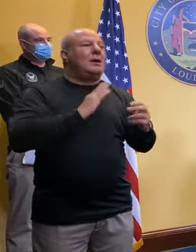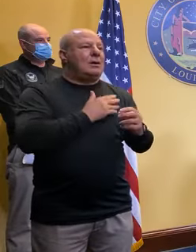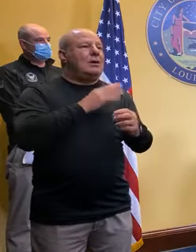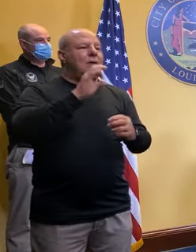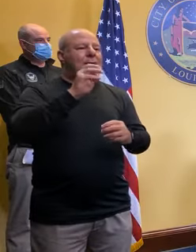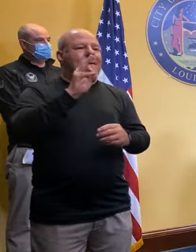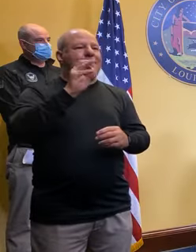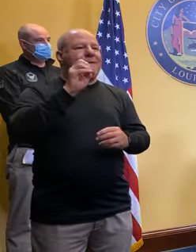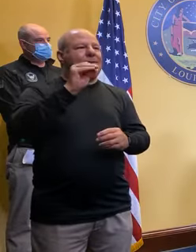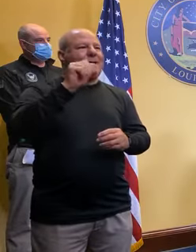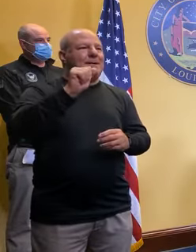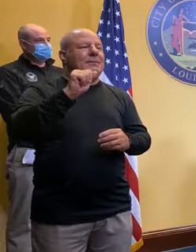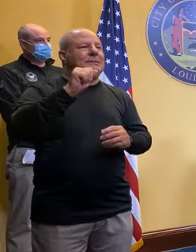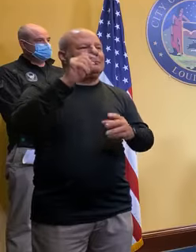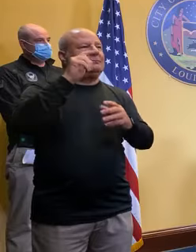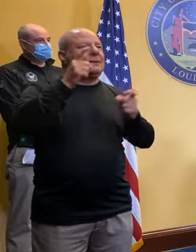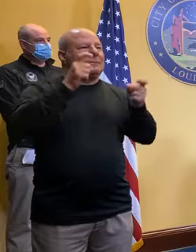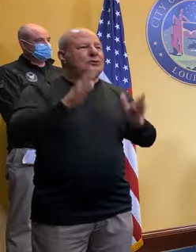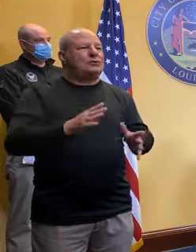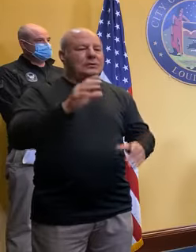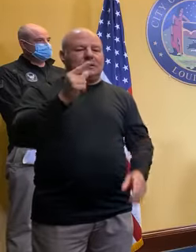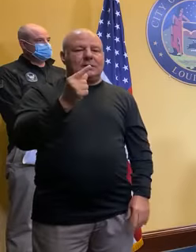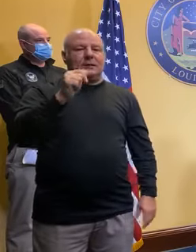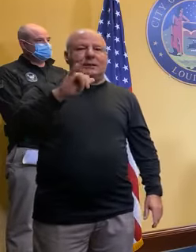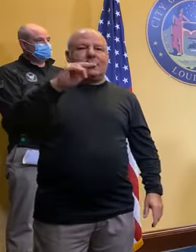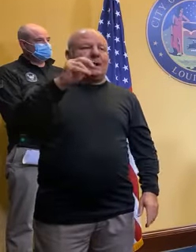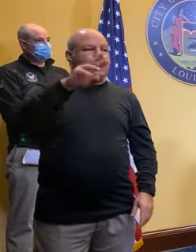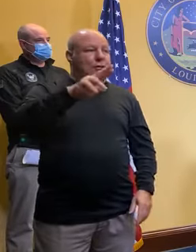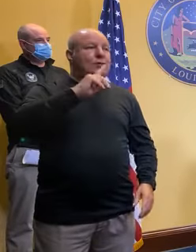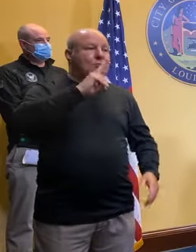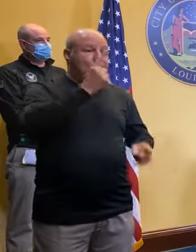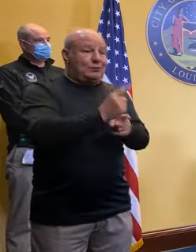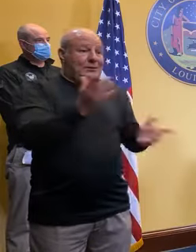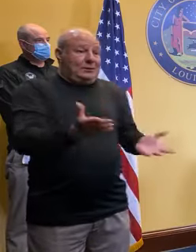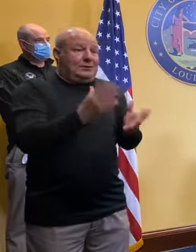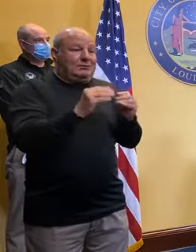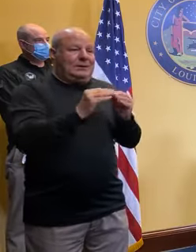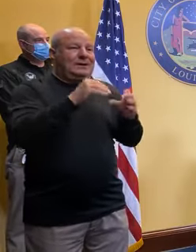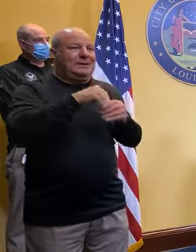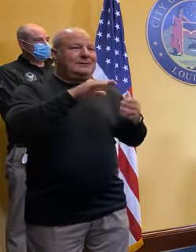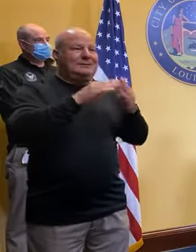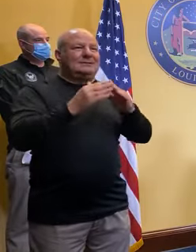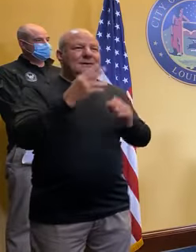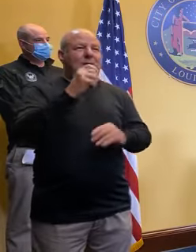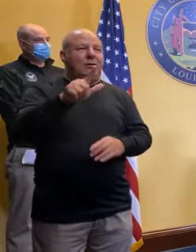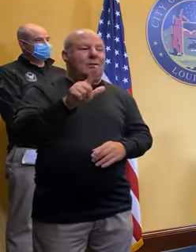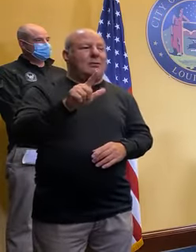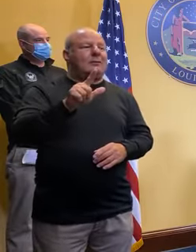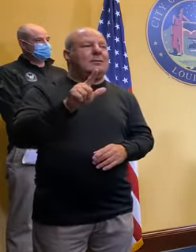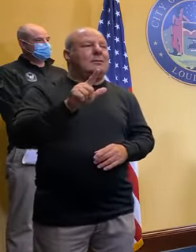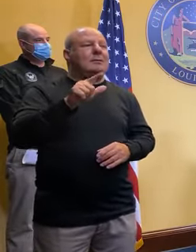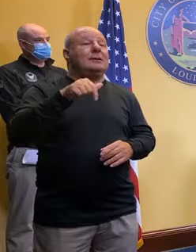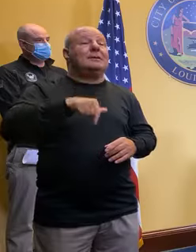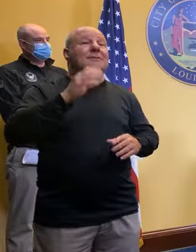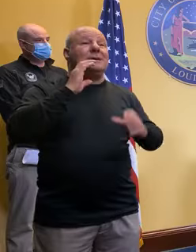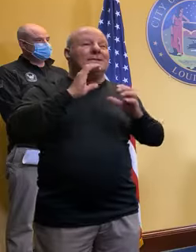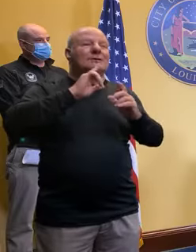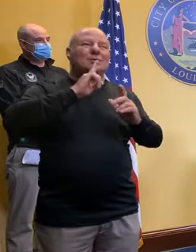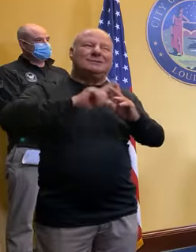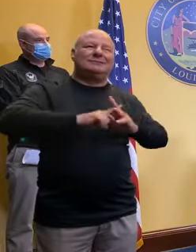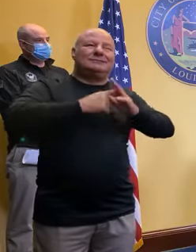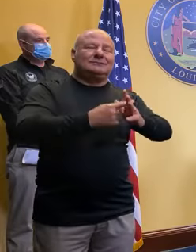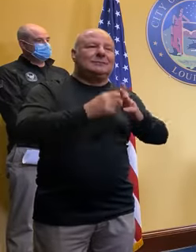FEMA Administrator, Gaynor, right here in City Hall. Based on these conversations that's really started on